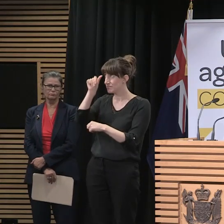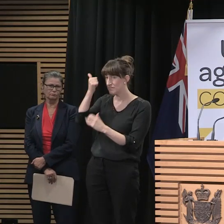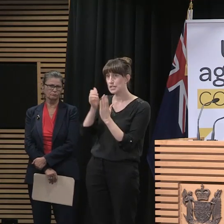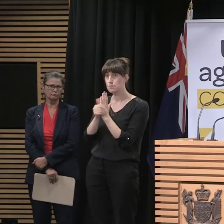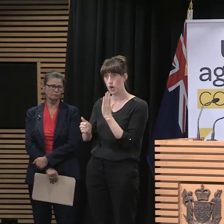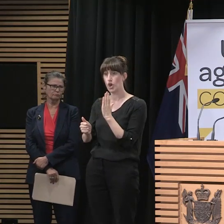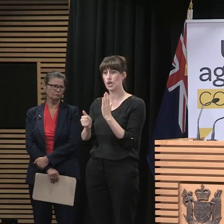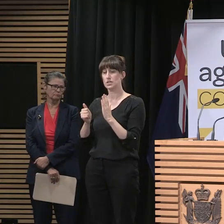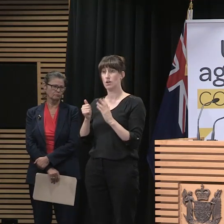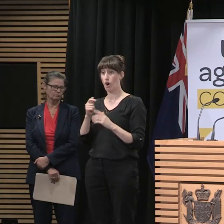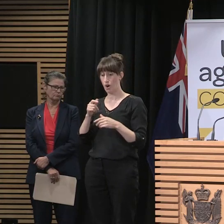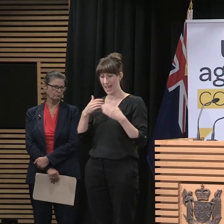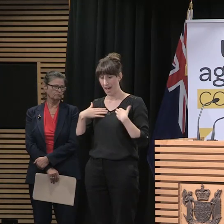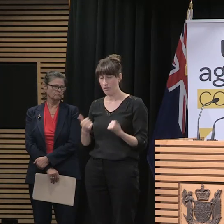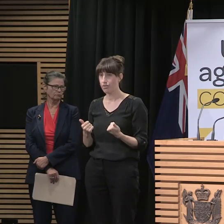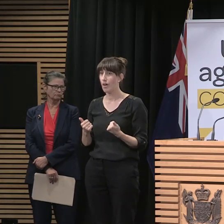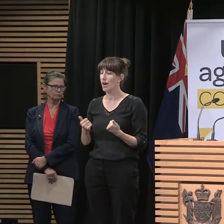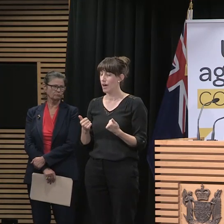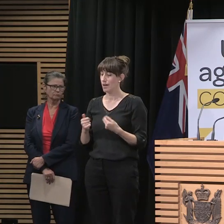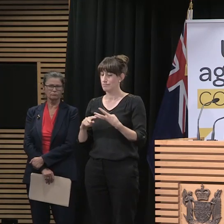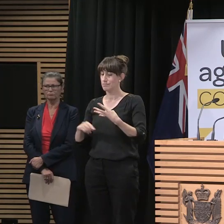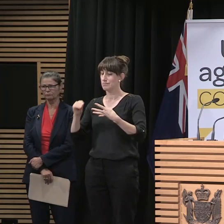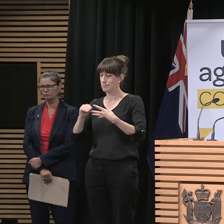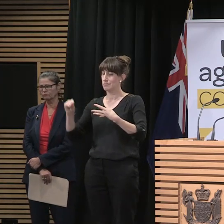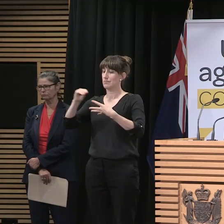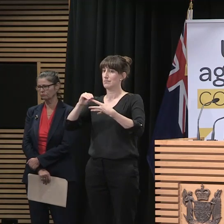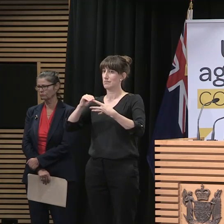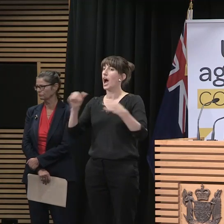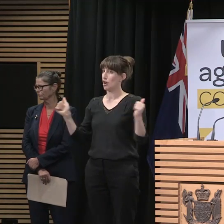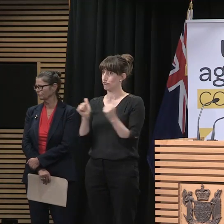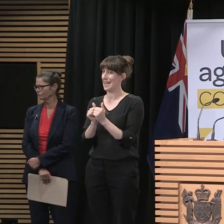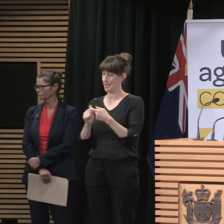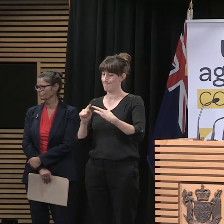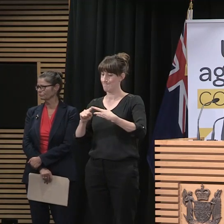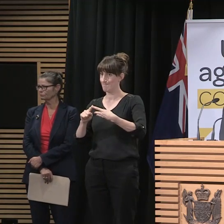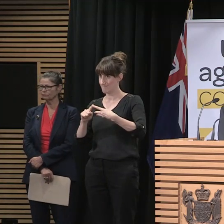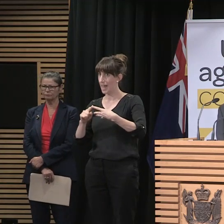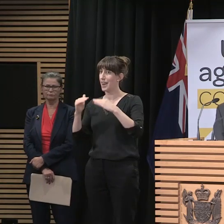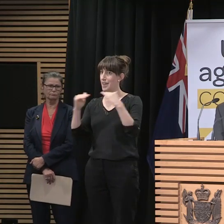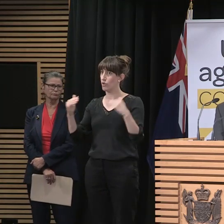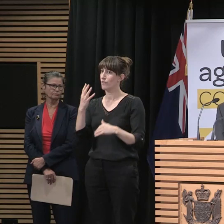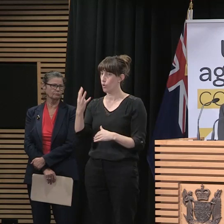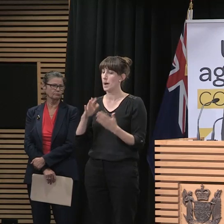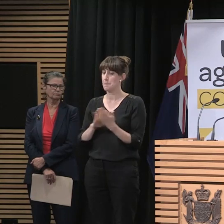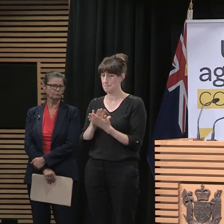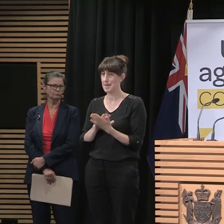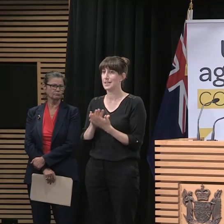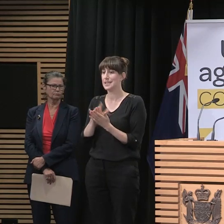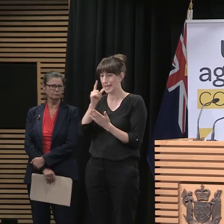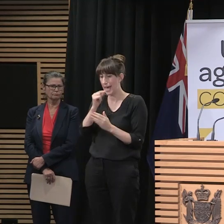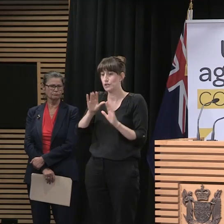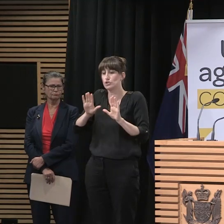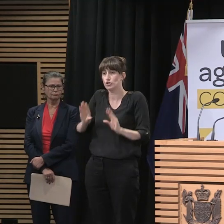better to do this sooner rather than later, and doing so gives New Zealand the best chance of breaking the chain of community